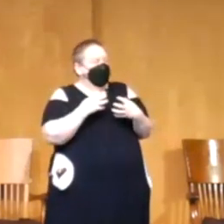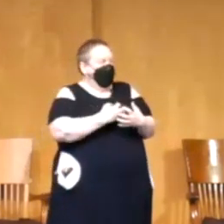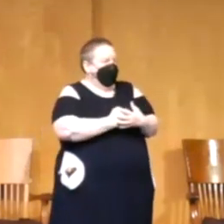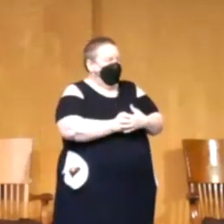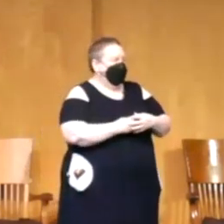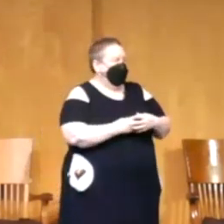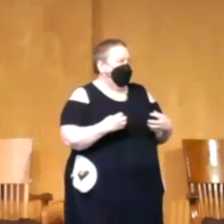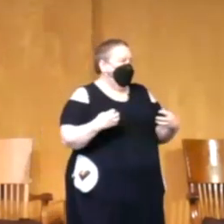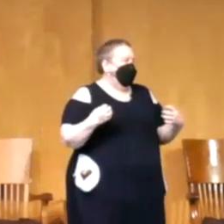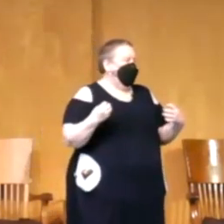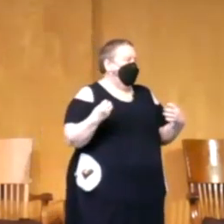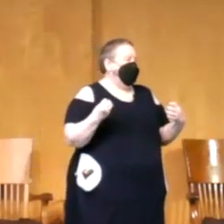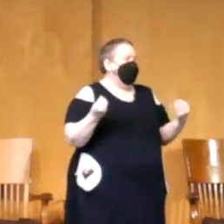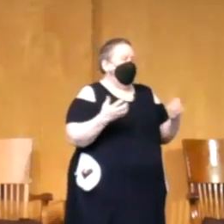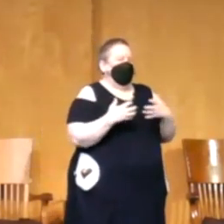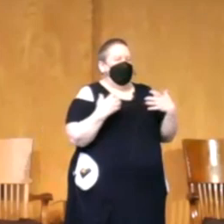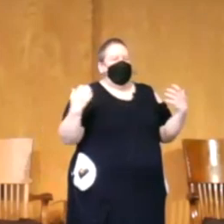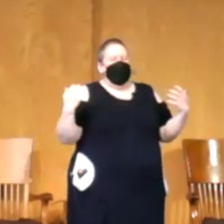consider again